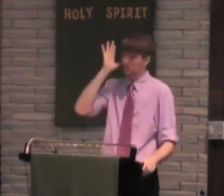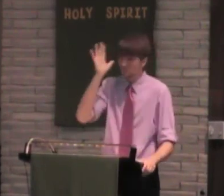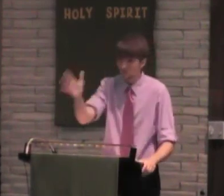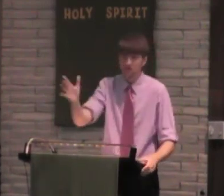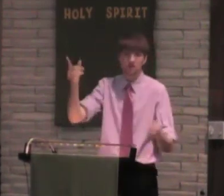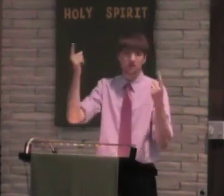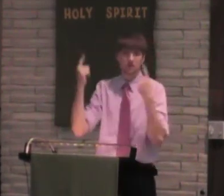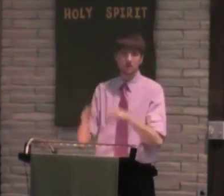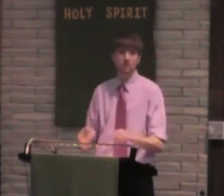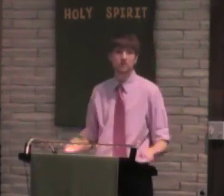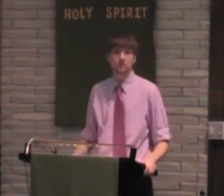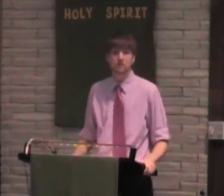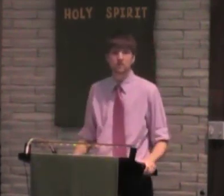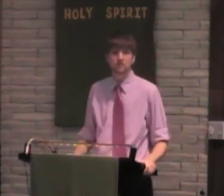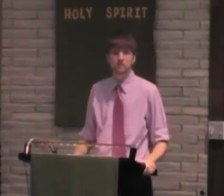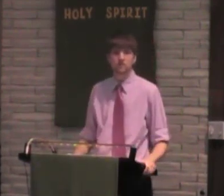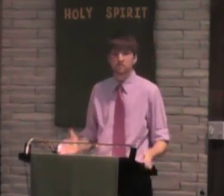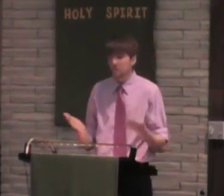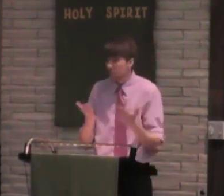we can have faith that it will happen.